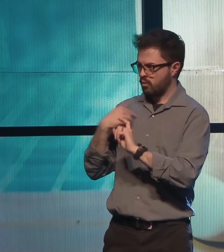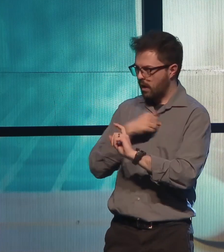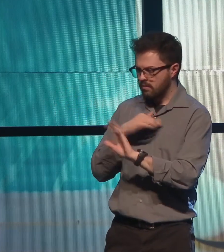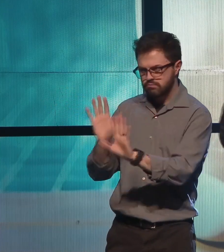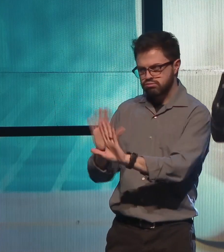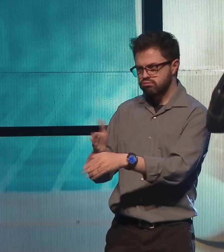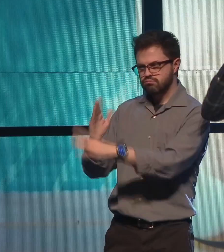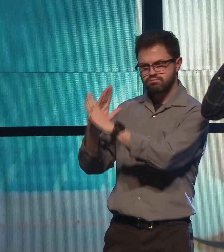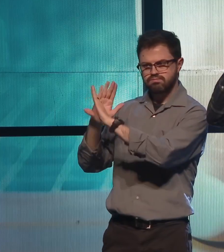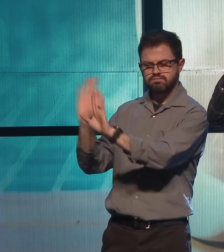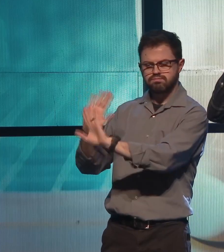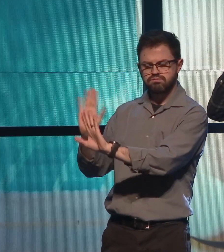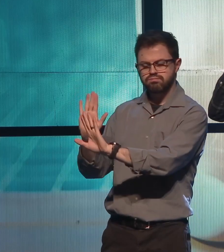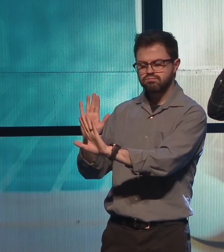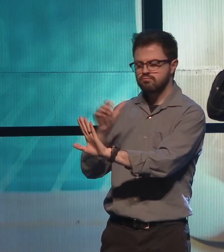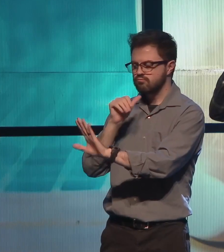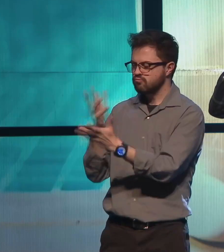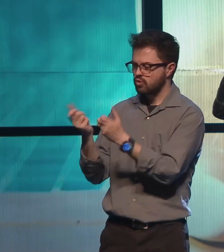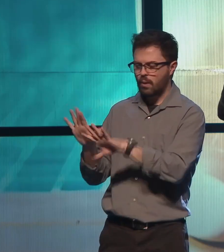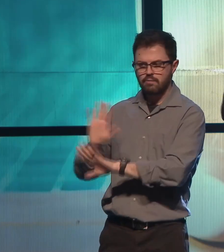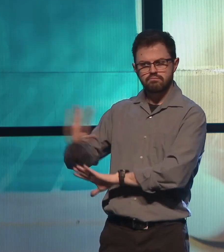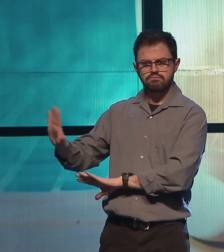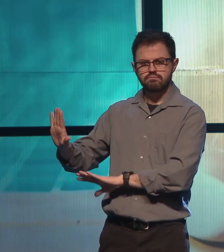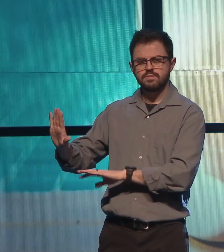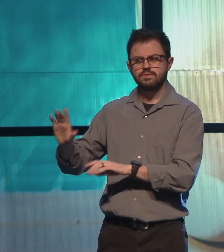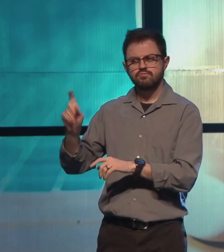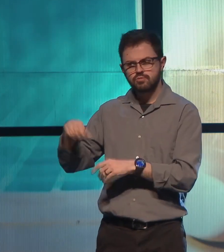heal. And like, because that can